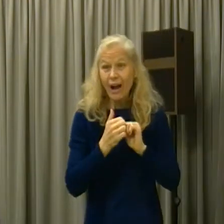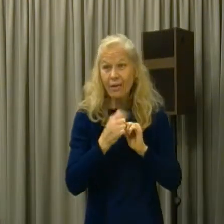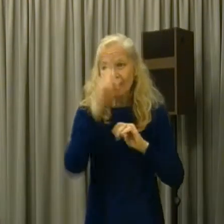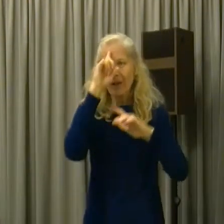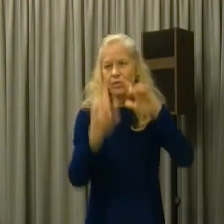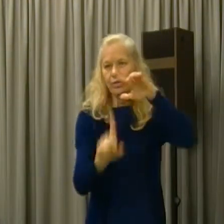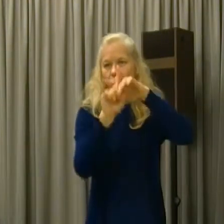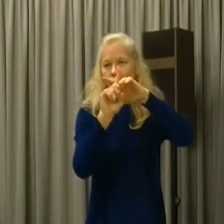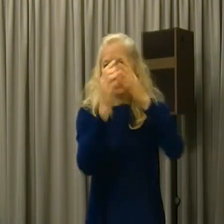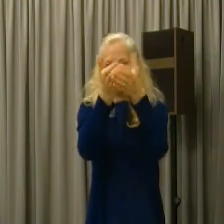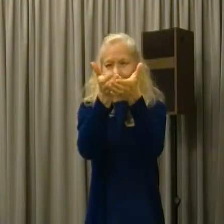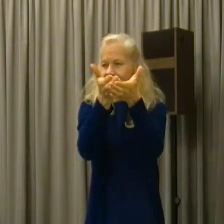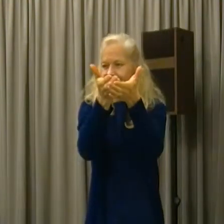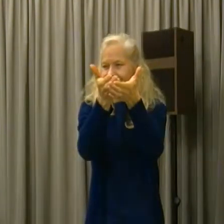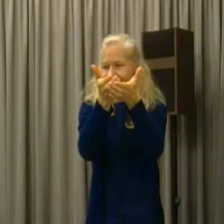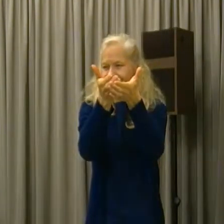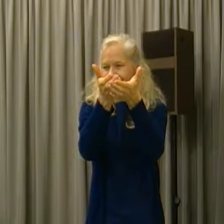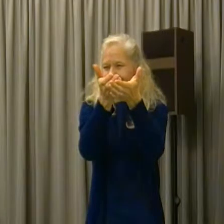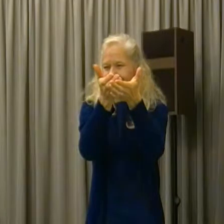are involved when we go wrong.